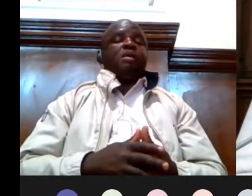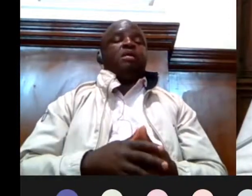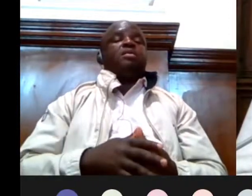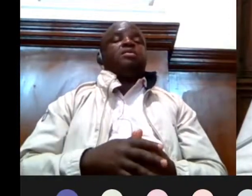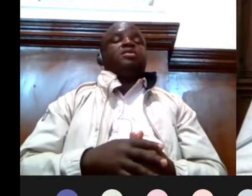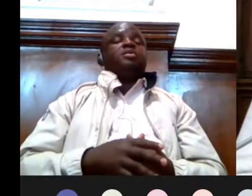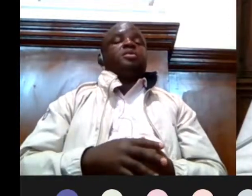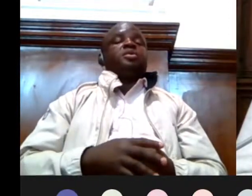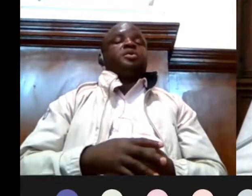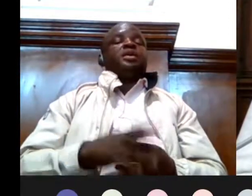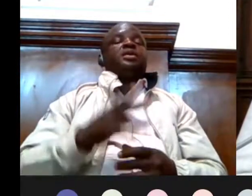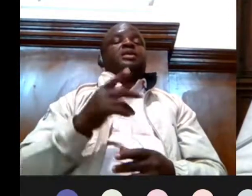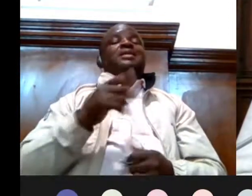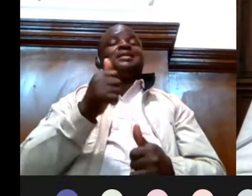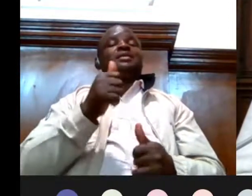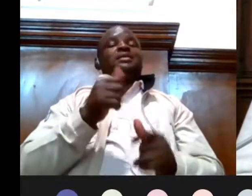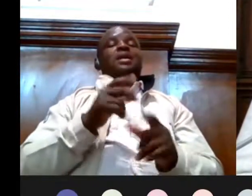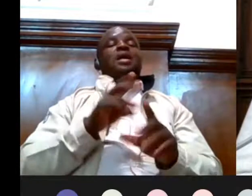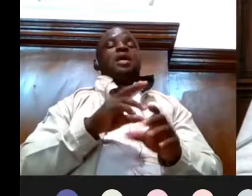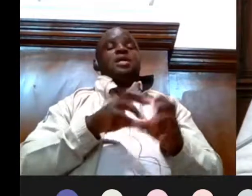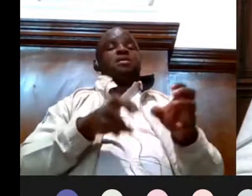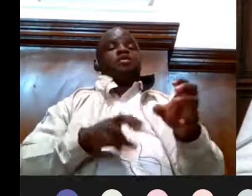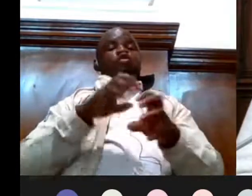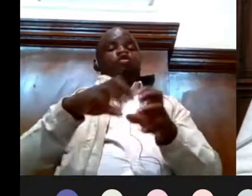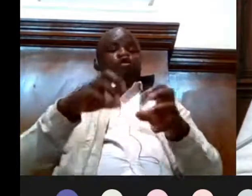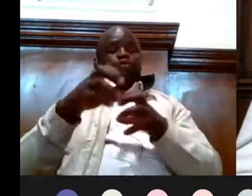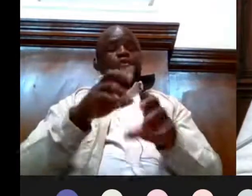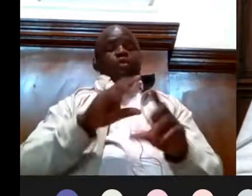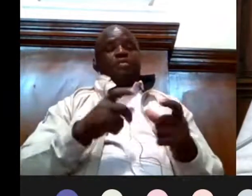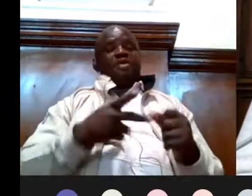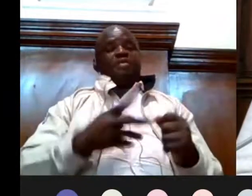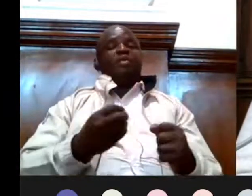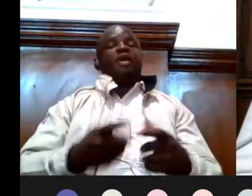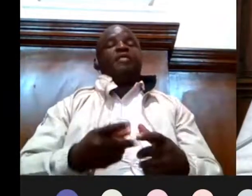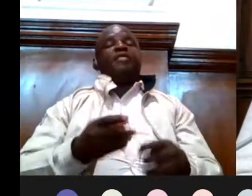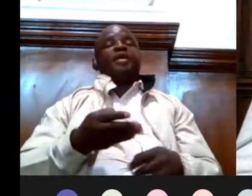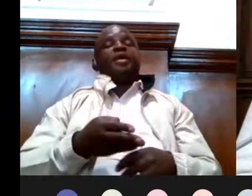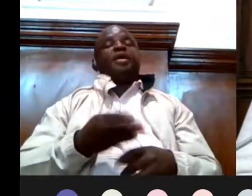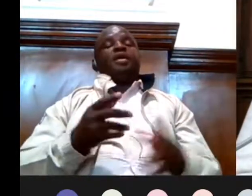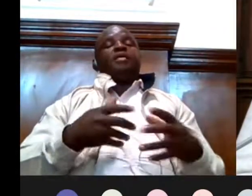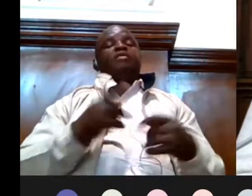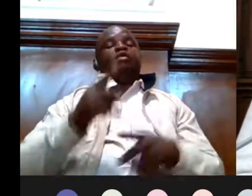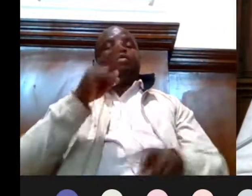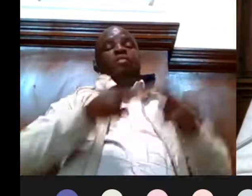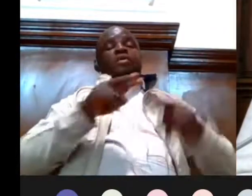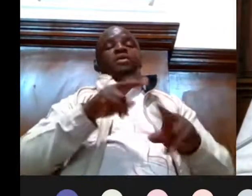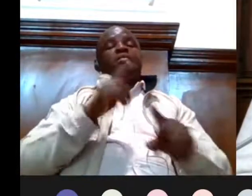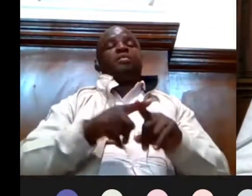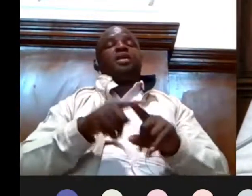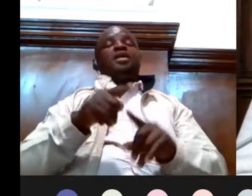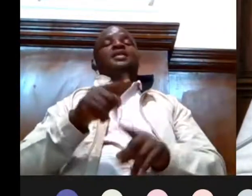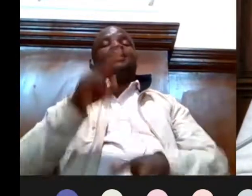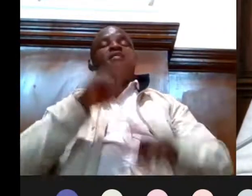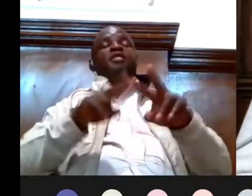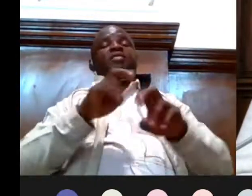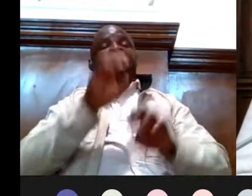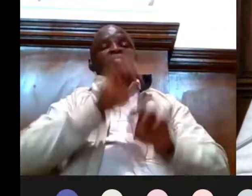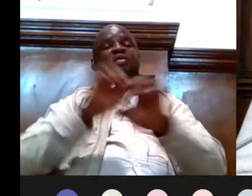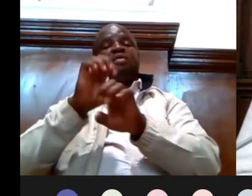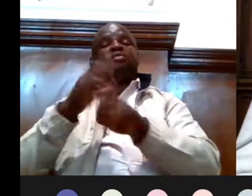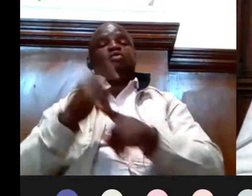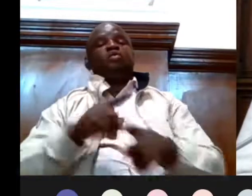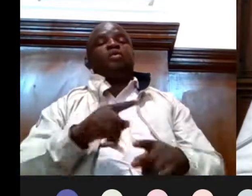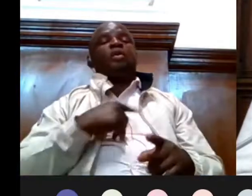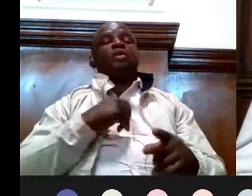Six subcommittees are also in place to plan, monitor, and evaluate implementation in line with